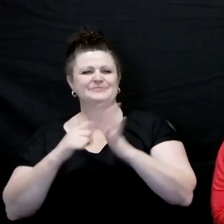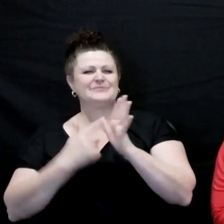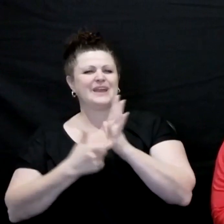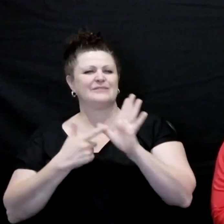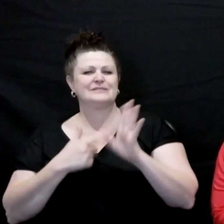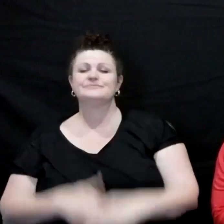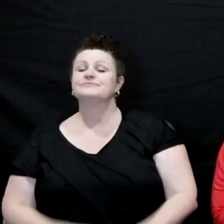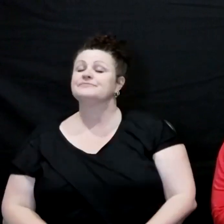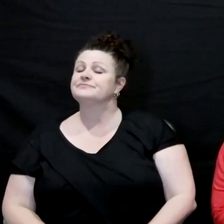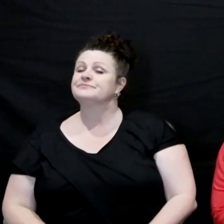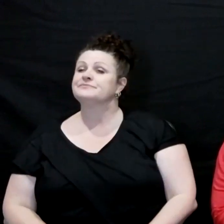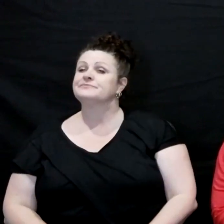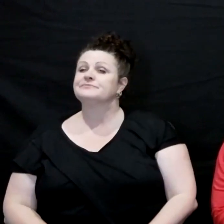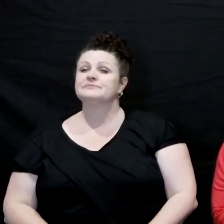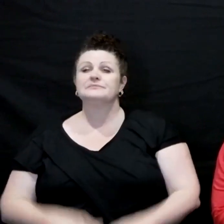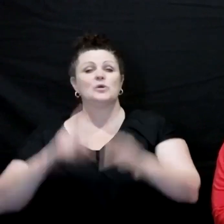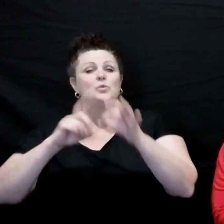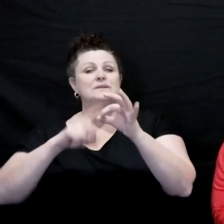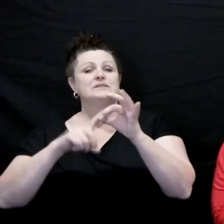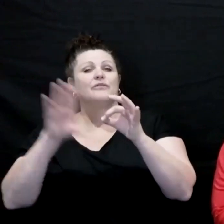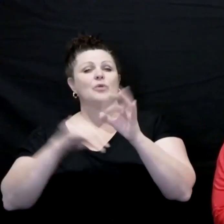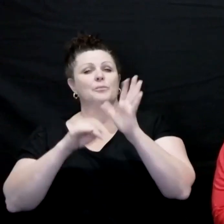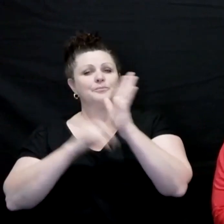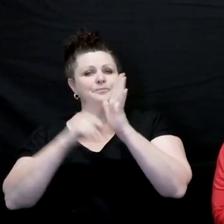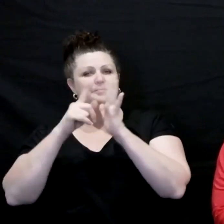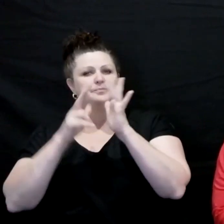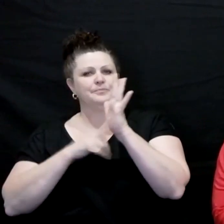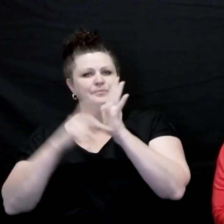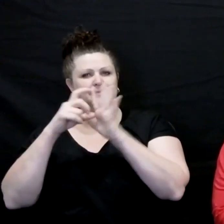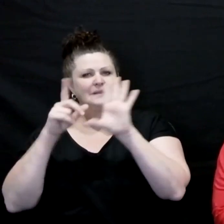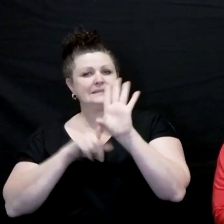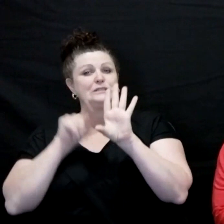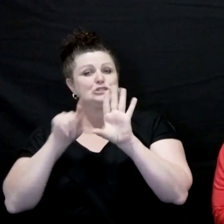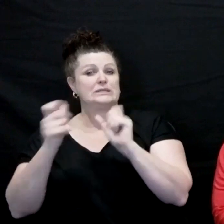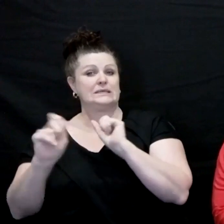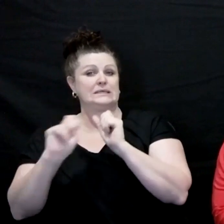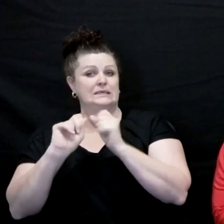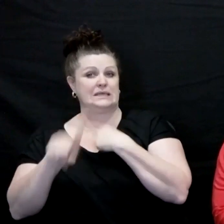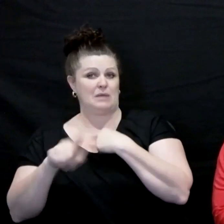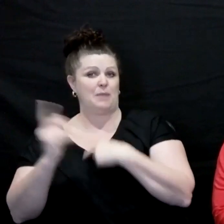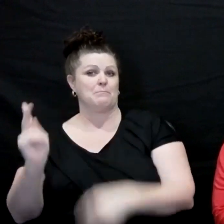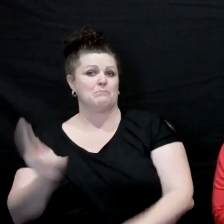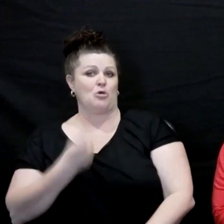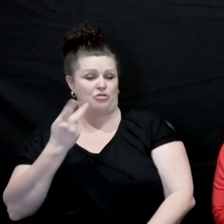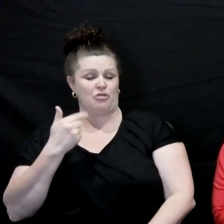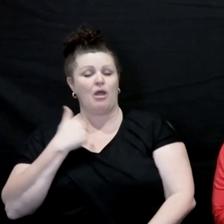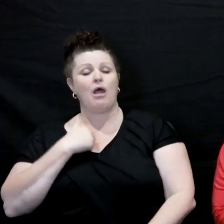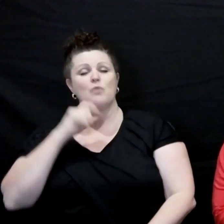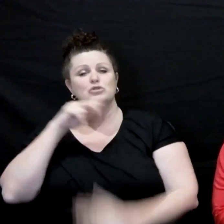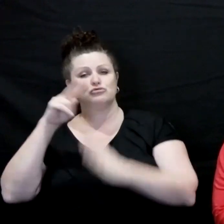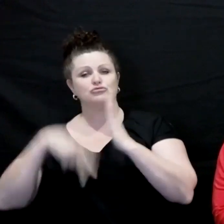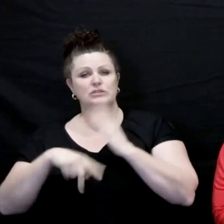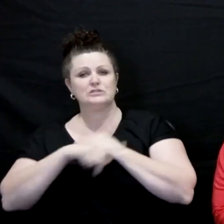I have a question from Lindy. Lindy also emailed me, so I'm going to read both out. I think this will be a good one for